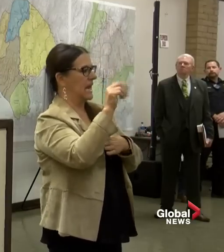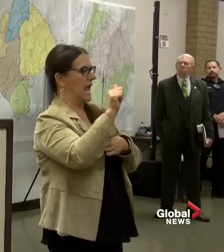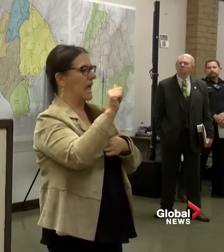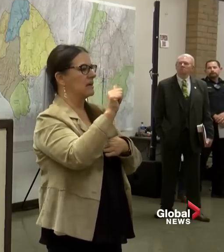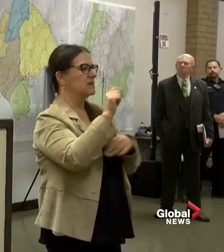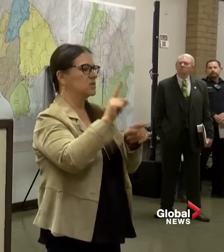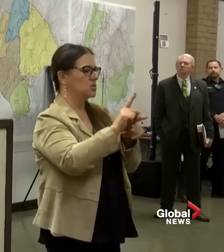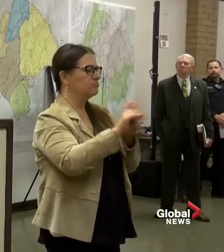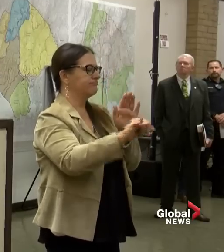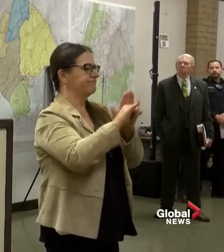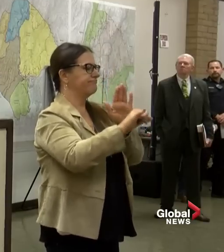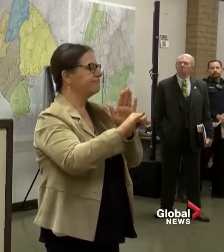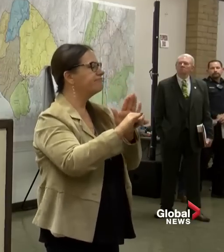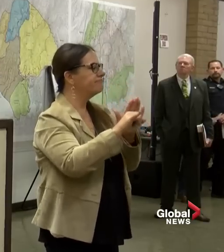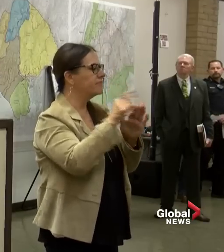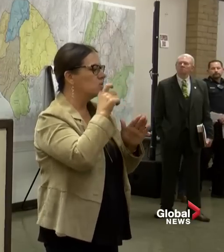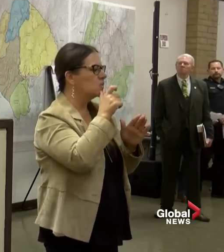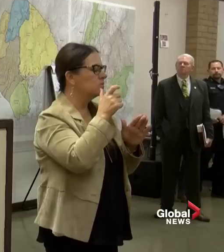signatures.